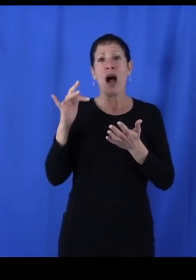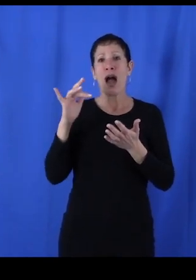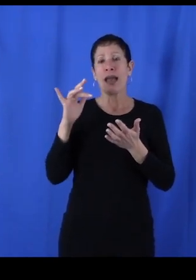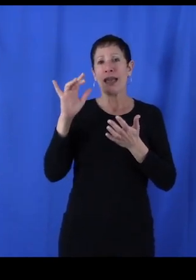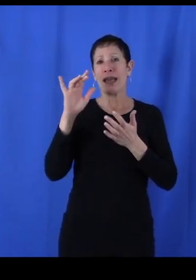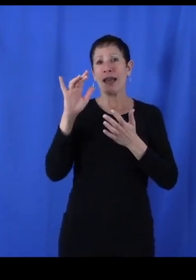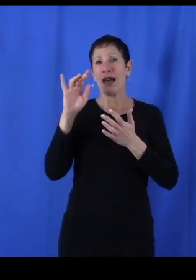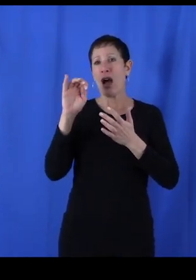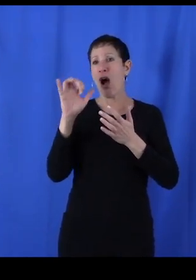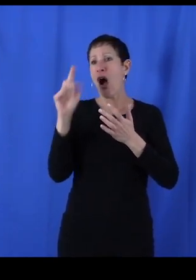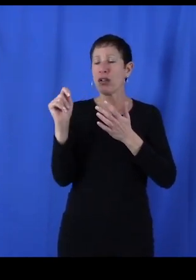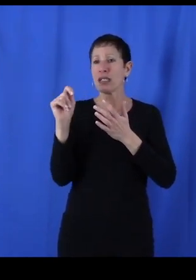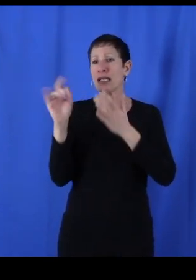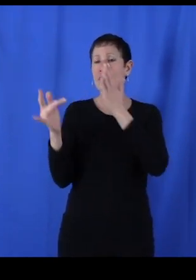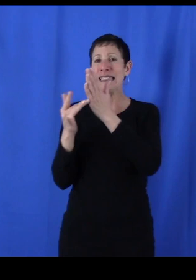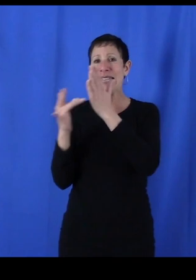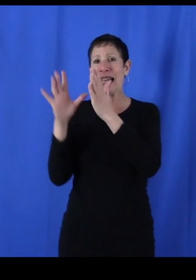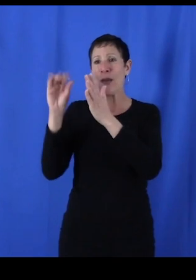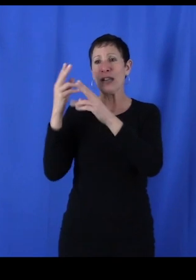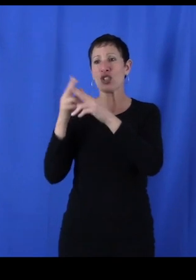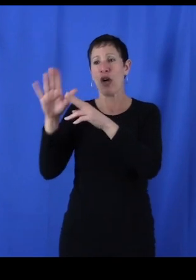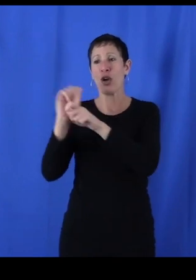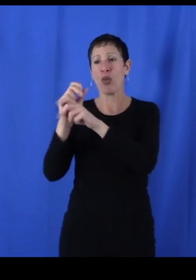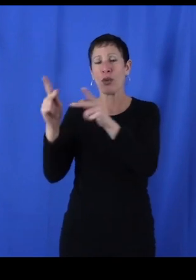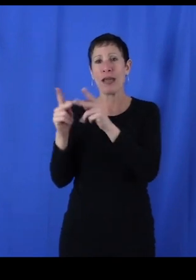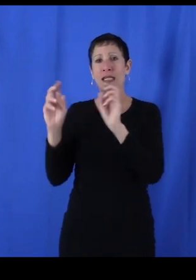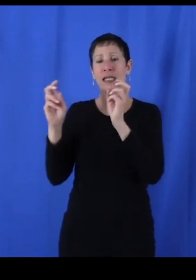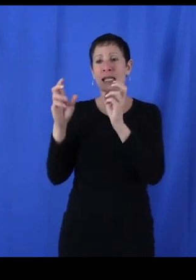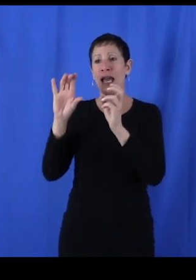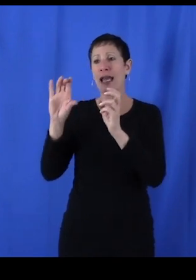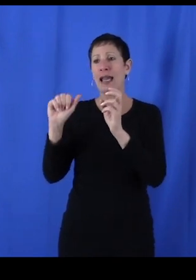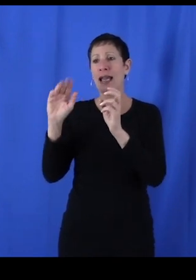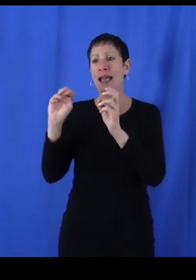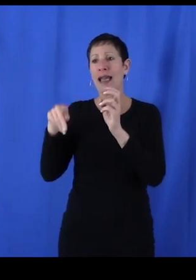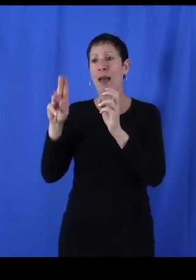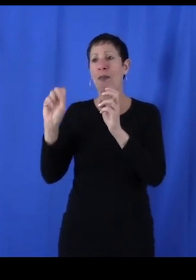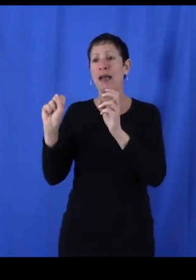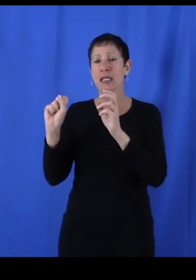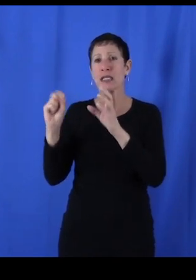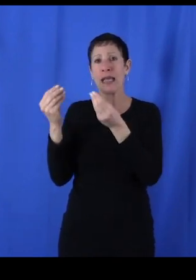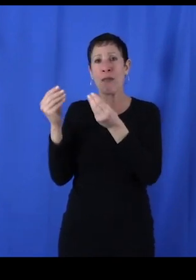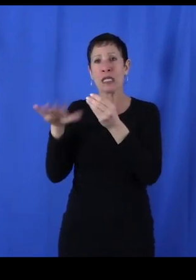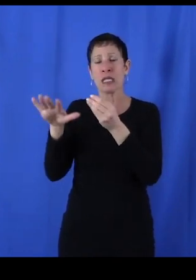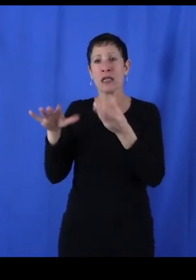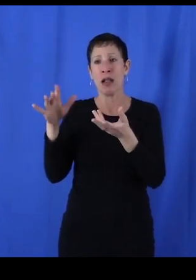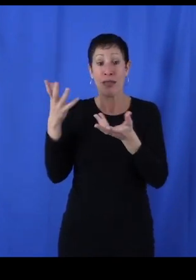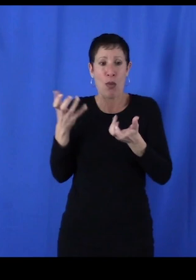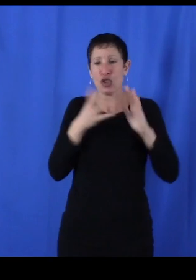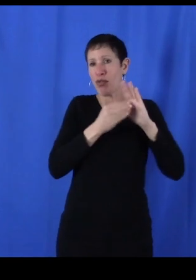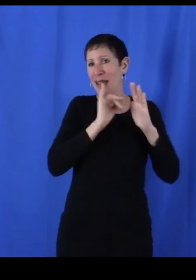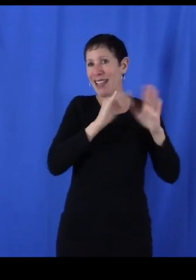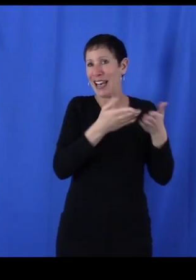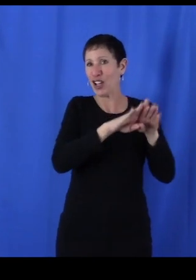workplaces campuses, right? In order to repeat this sort of enclosure. So I